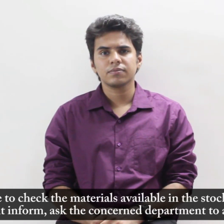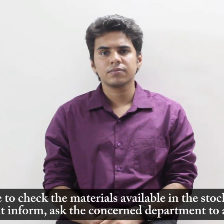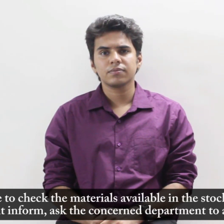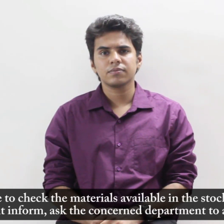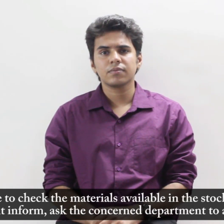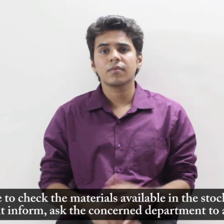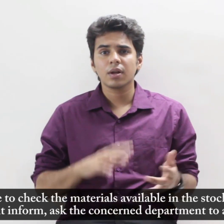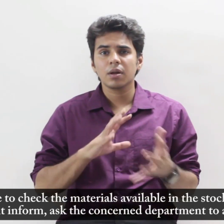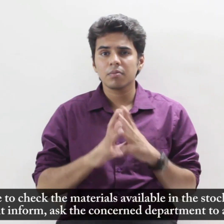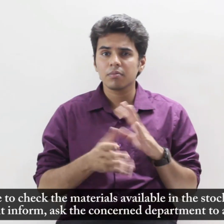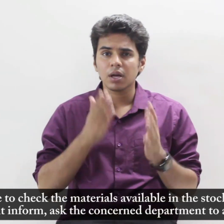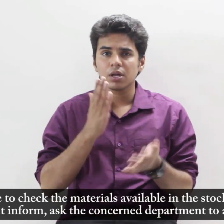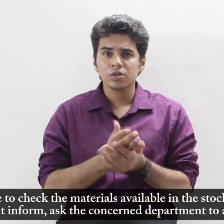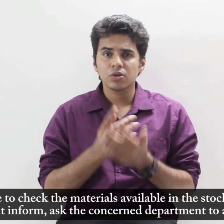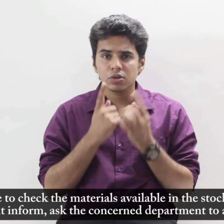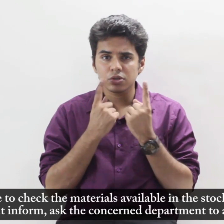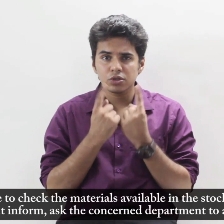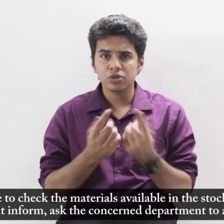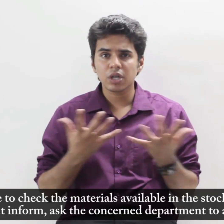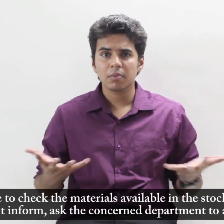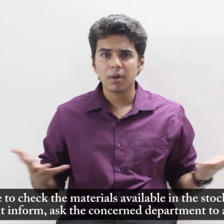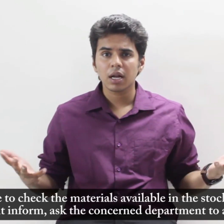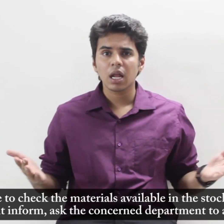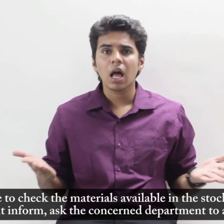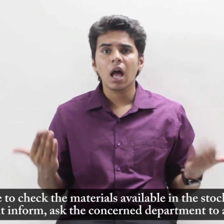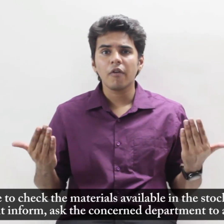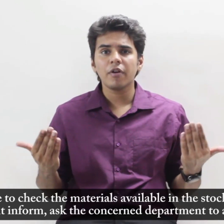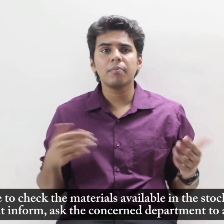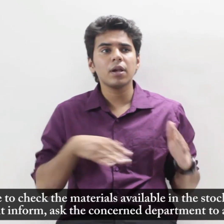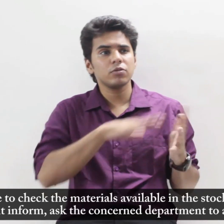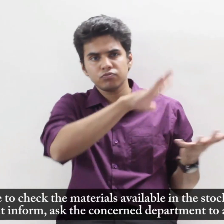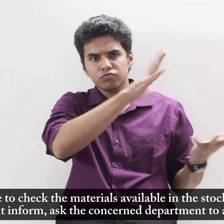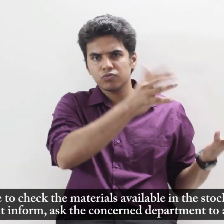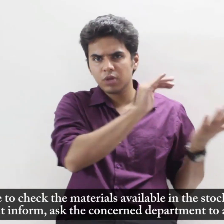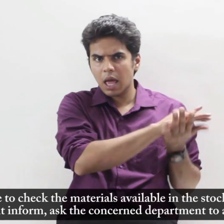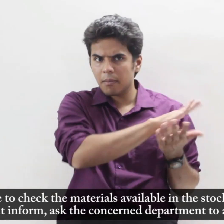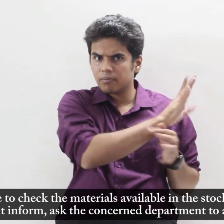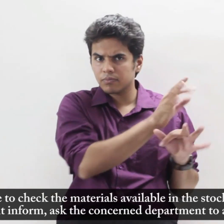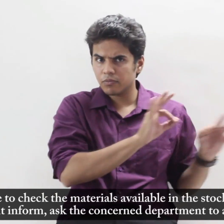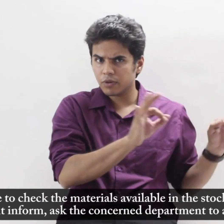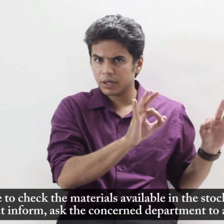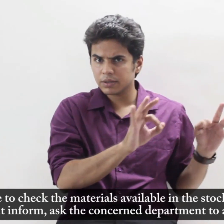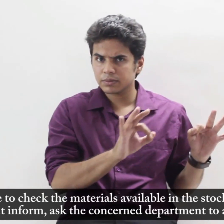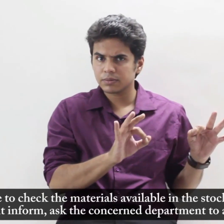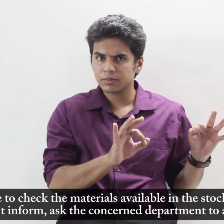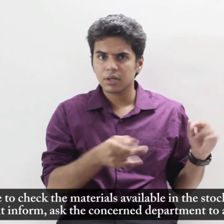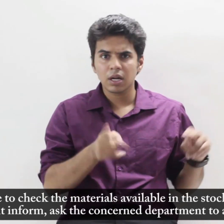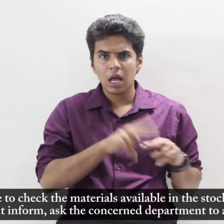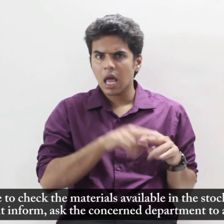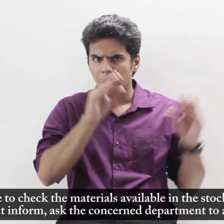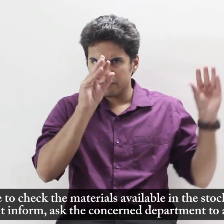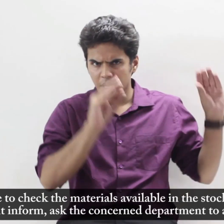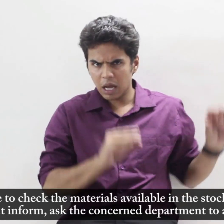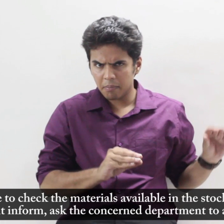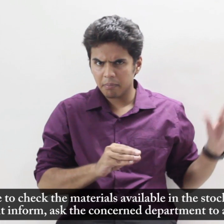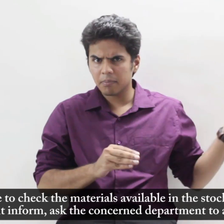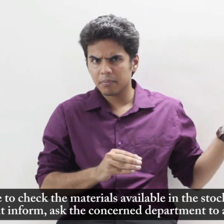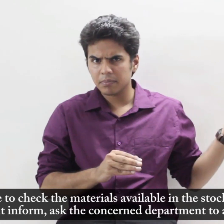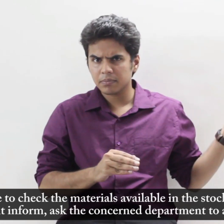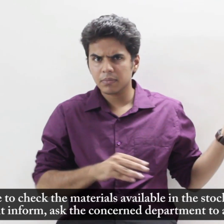Make sure to check the materials available in the stock. If there is no sufficient in form, ask the concerned department to